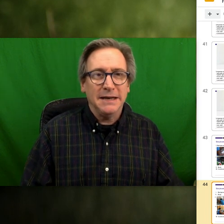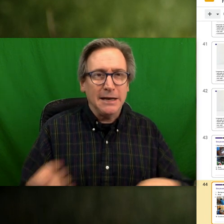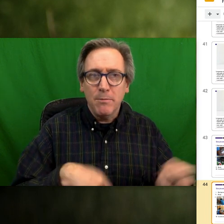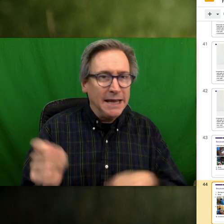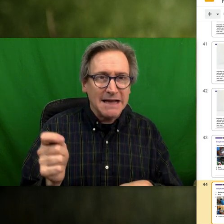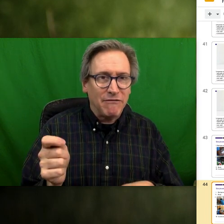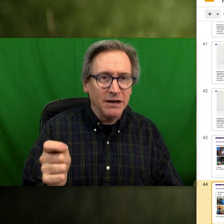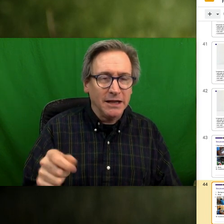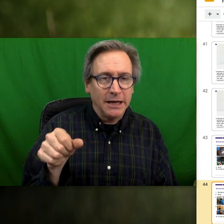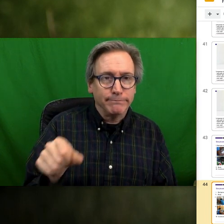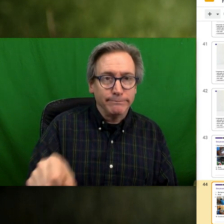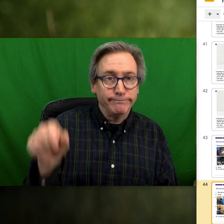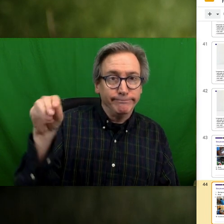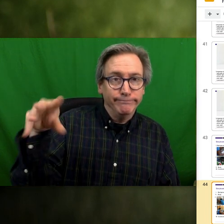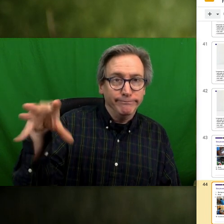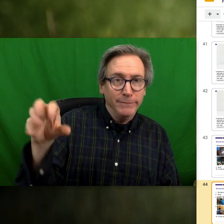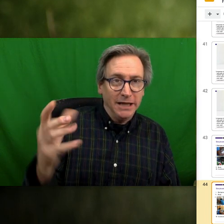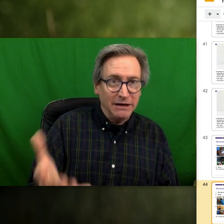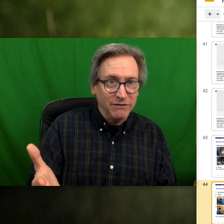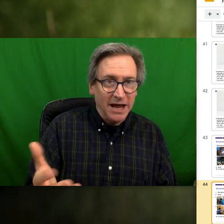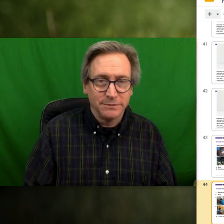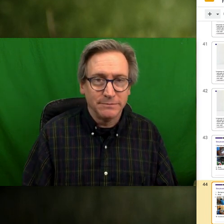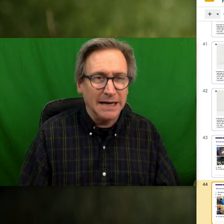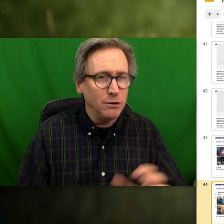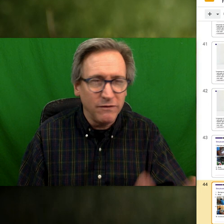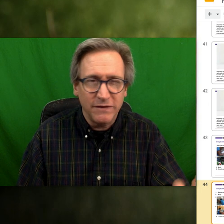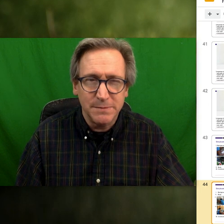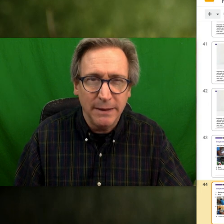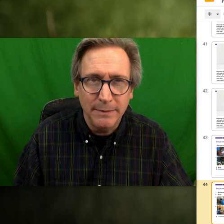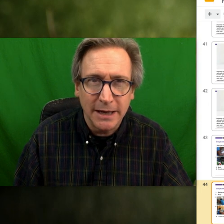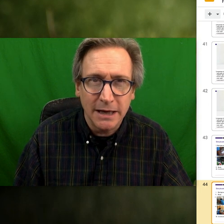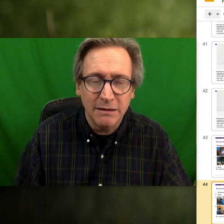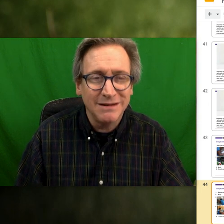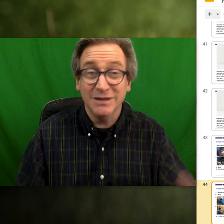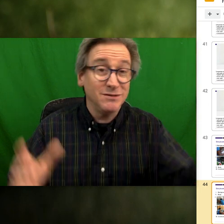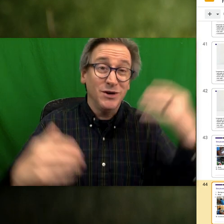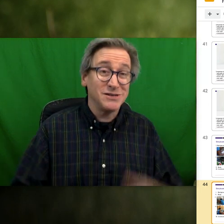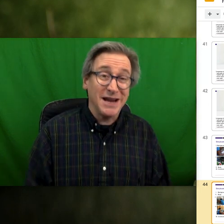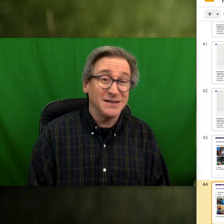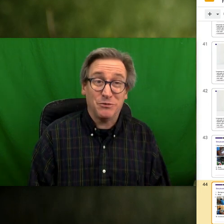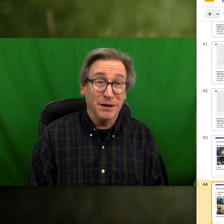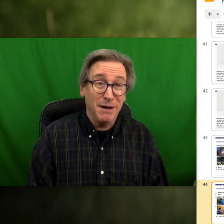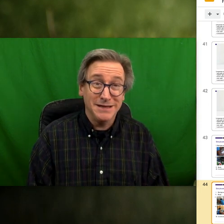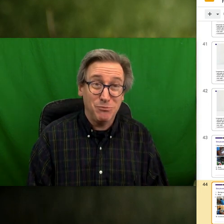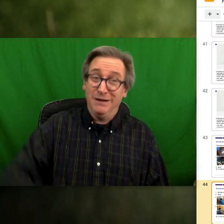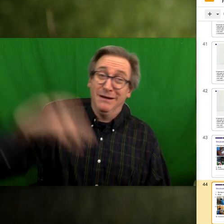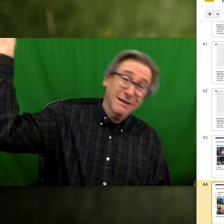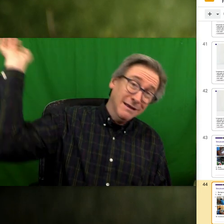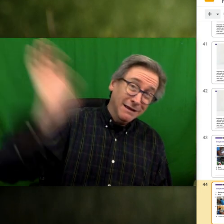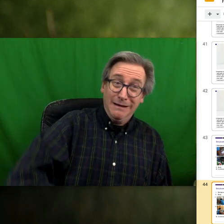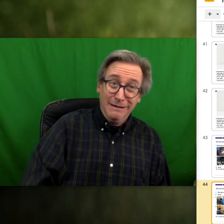but they don't make it deaf friendly like a light flashed. I don't know if it's maybe because, you guys are ASL3. By this